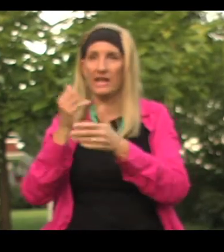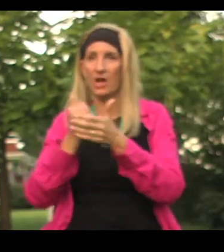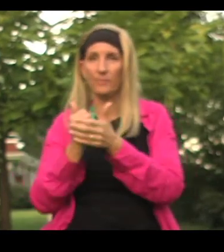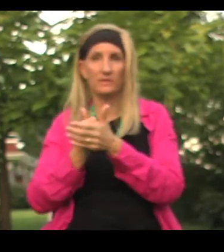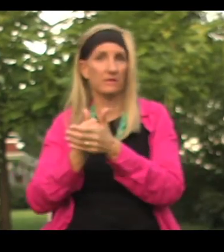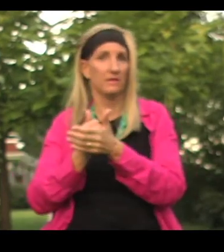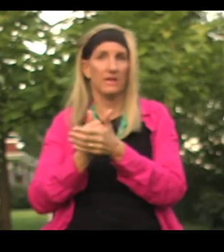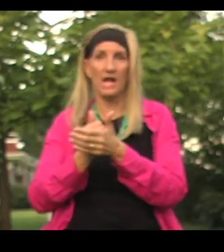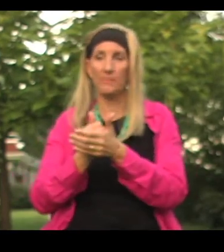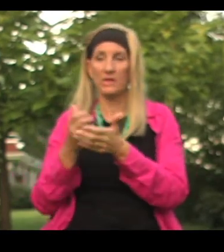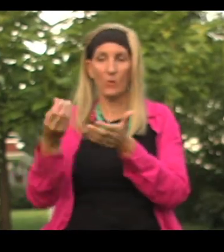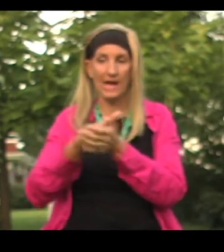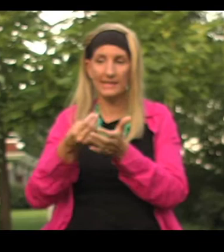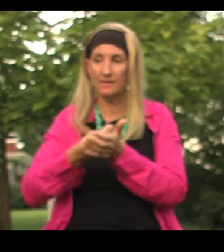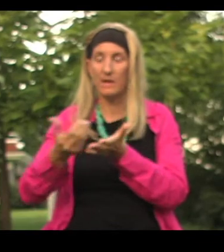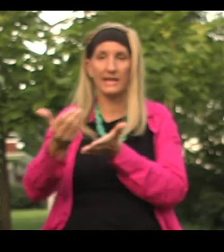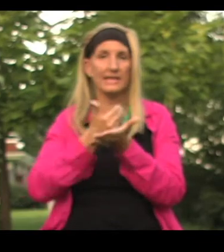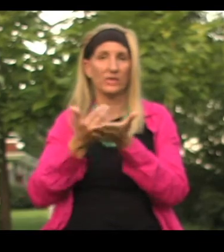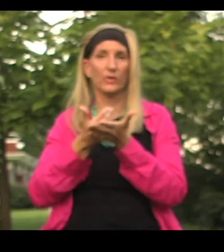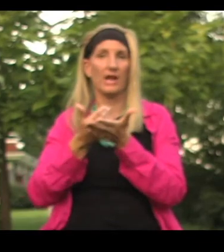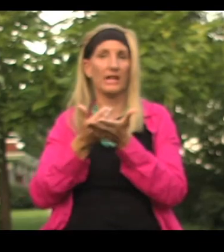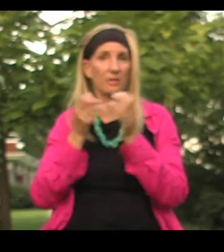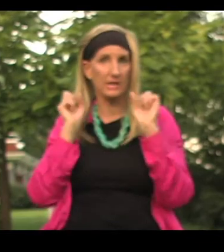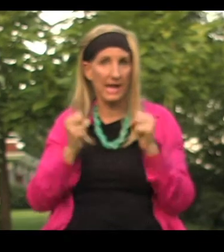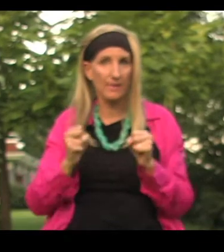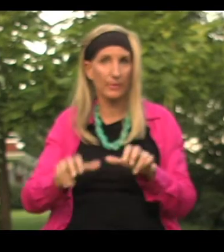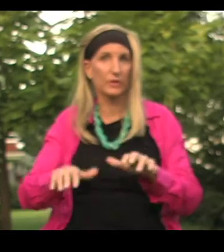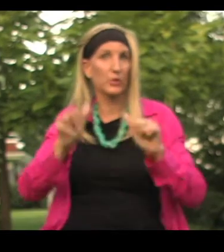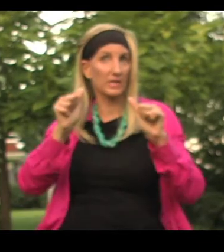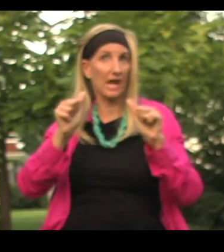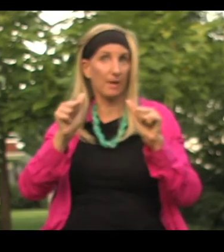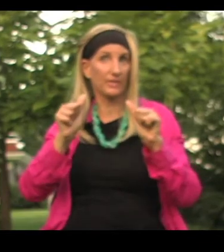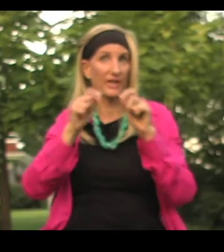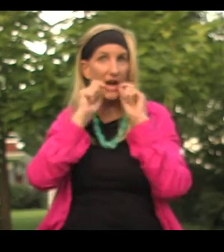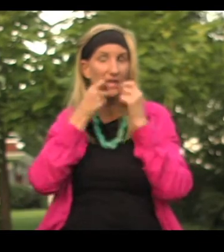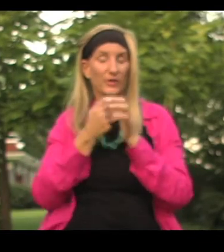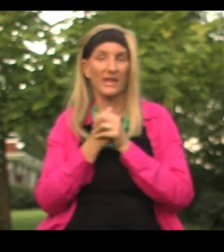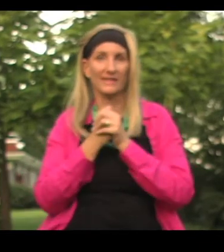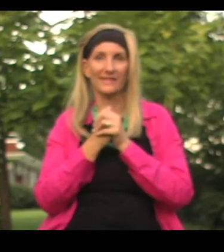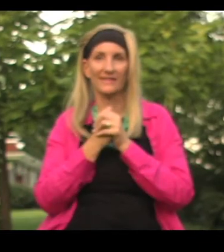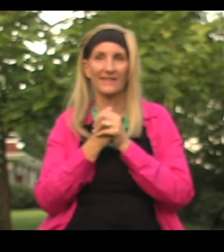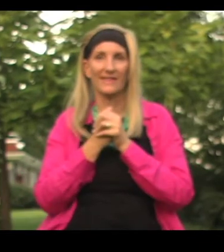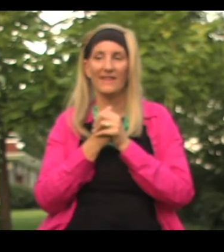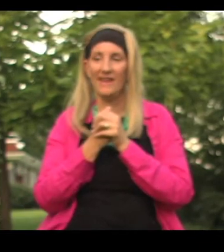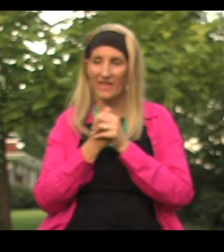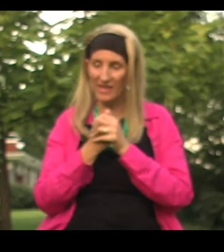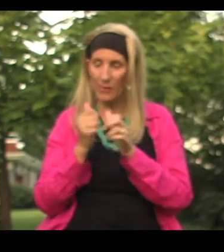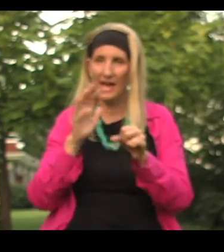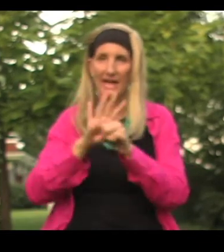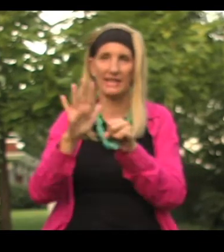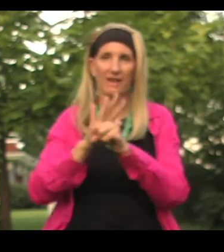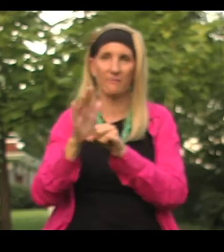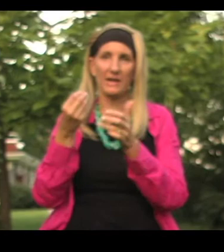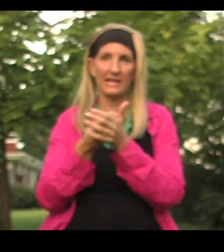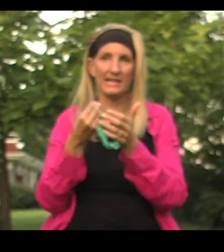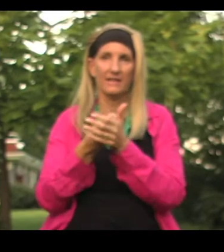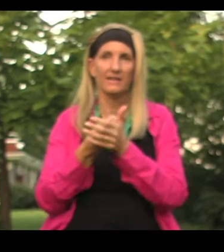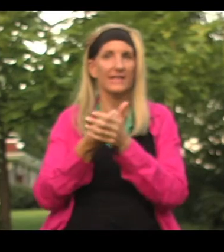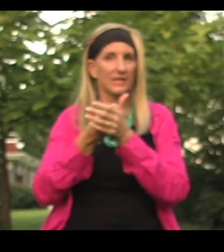helped me to raise the money so that I could be able to adopt Andres. And then we had enough money to be